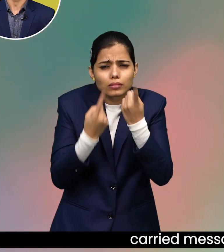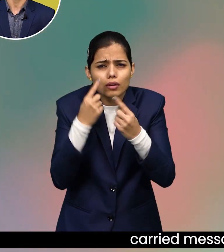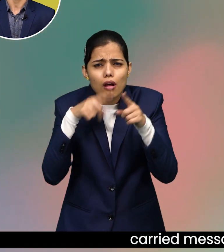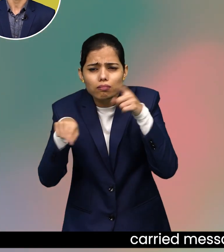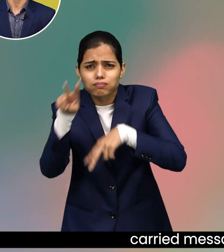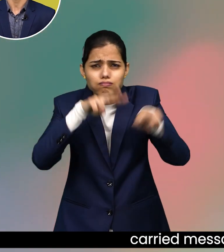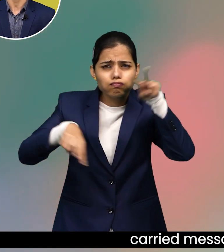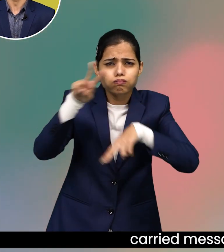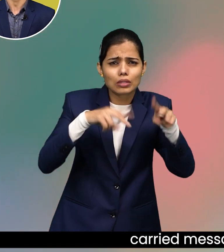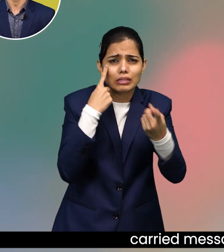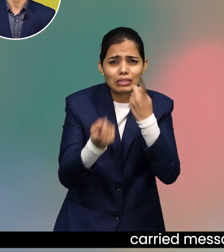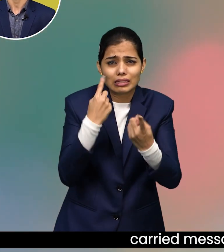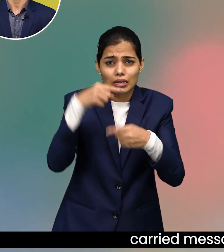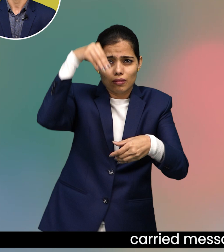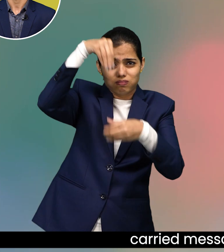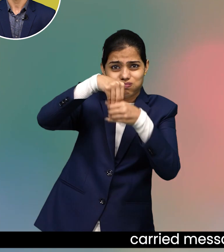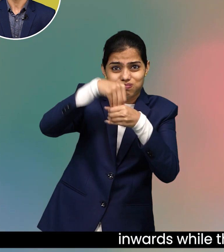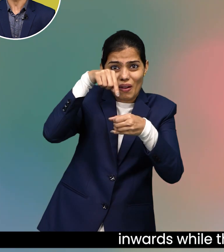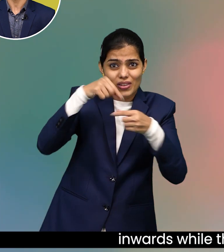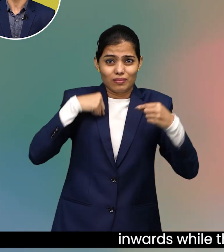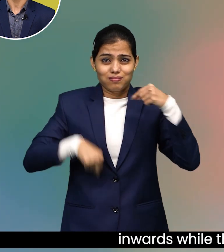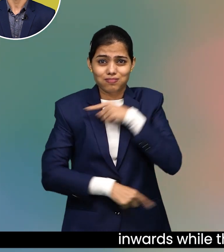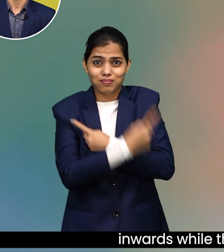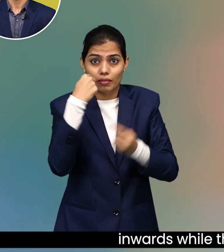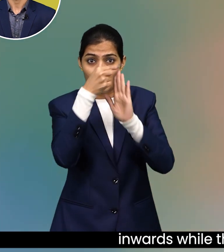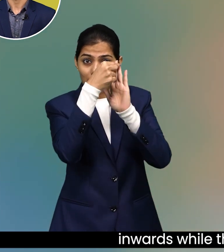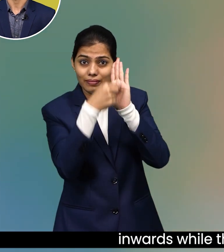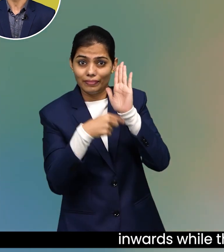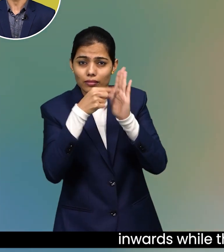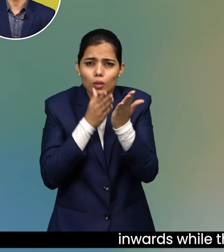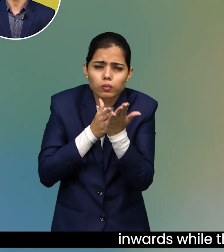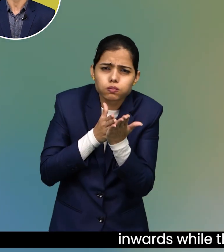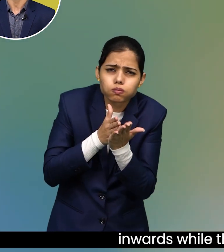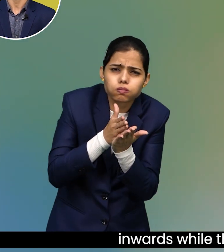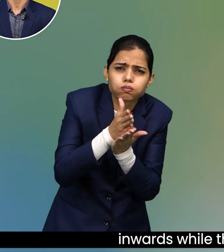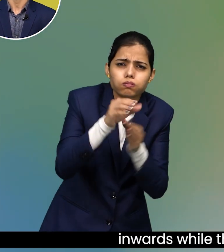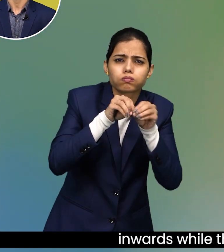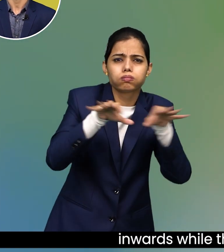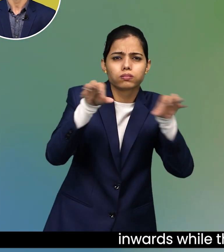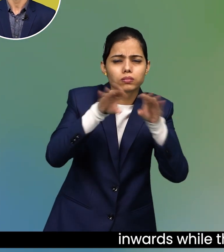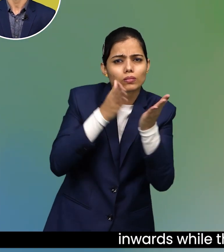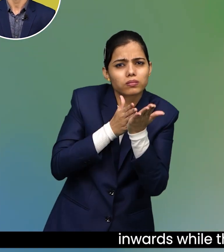carried messages of sensation inwards while the ventral pathway